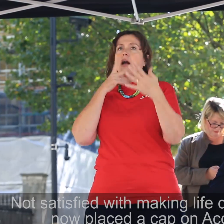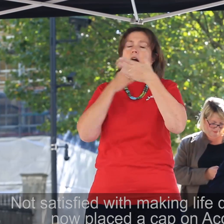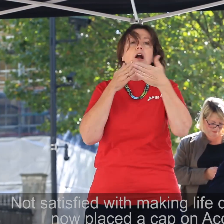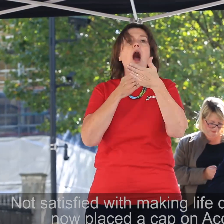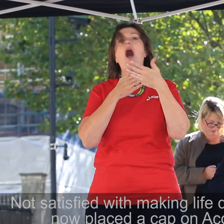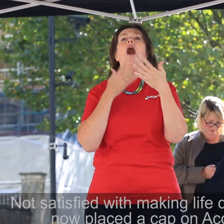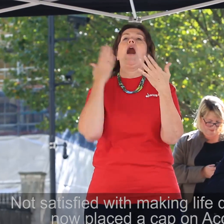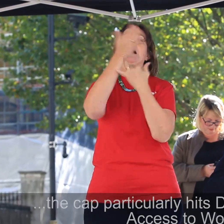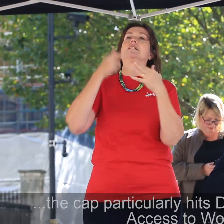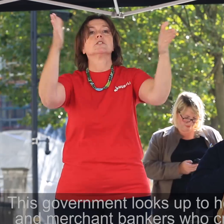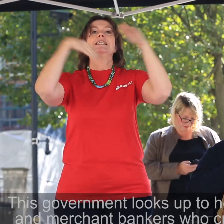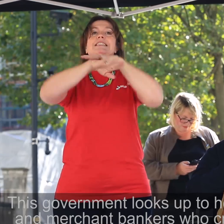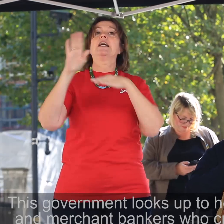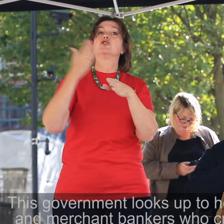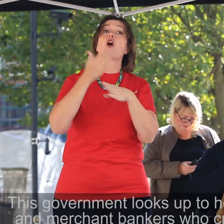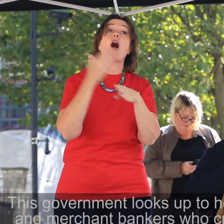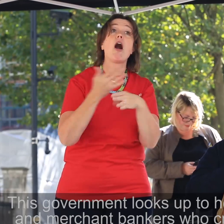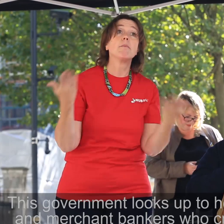.48.